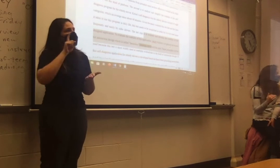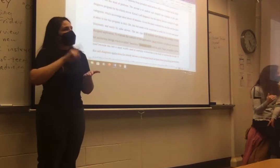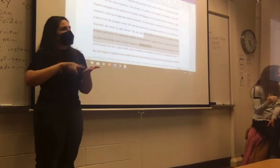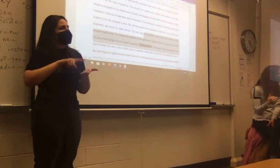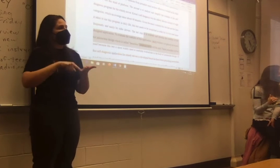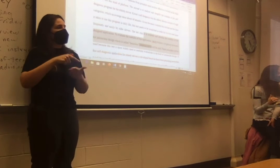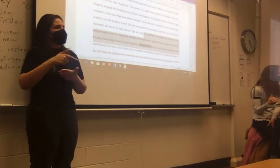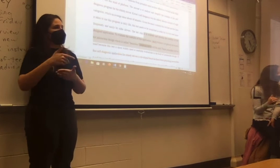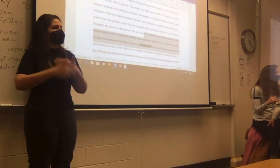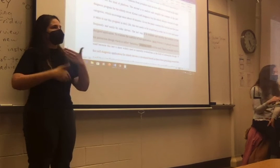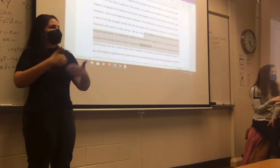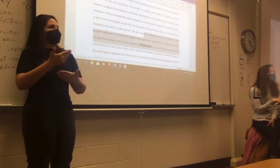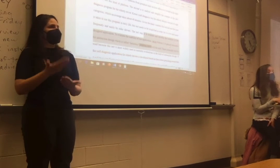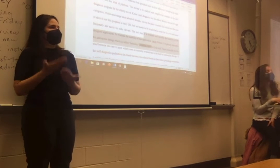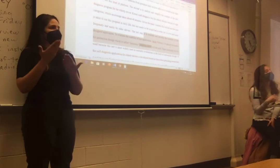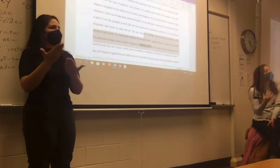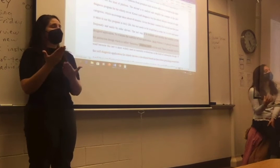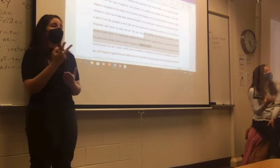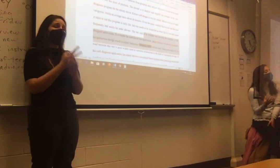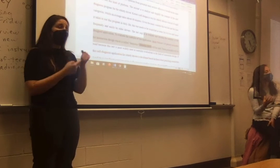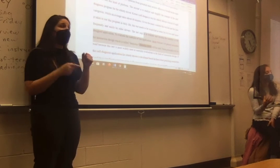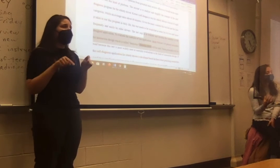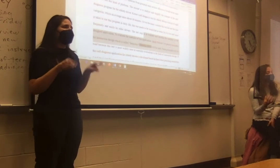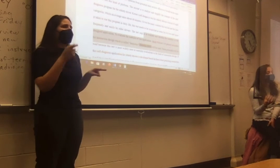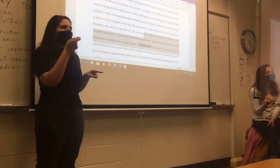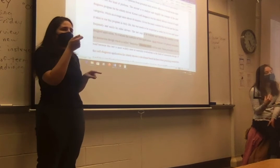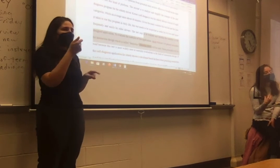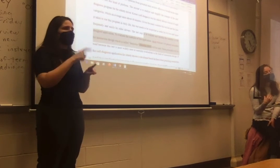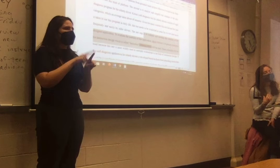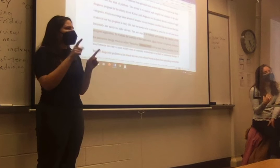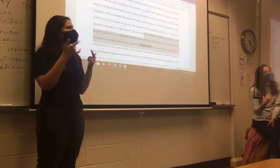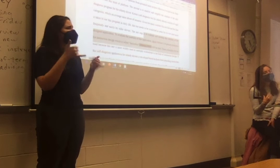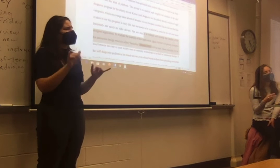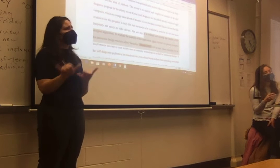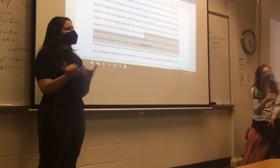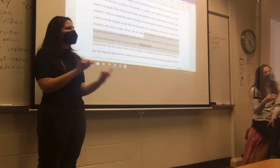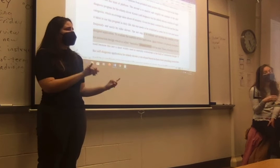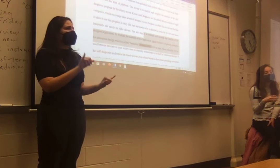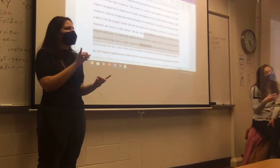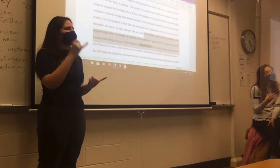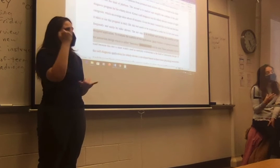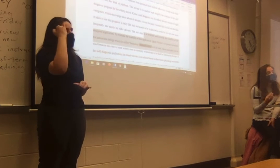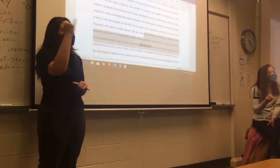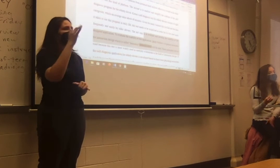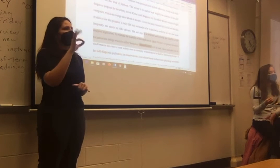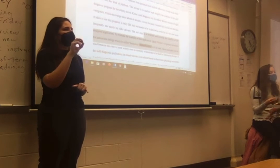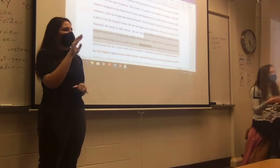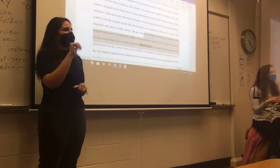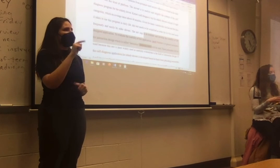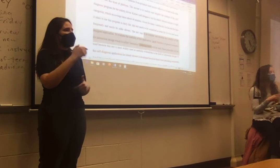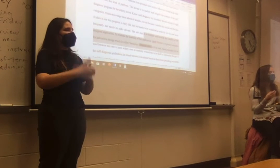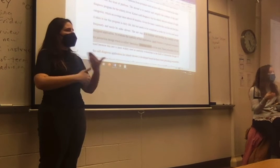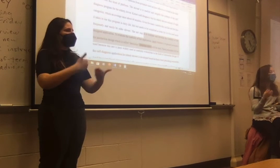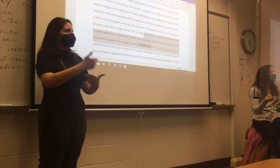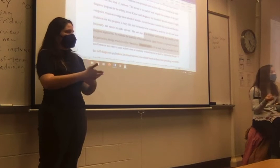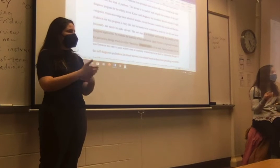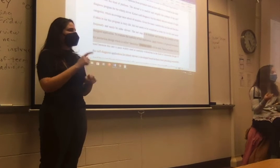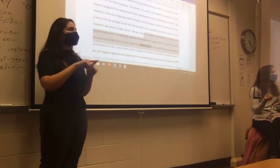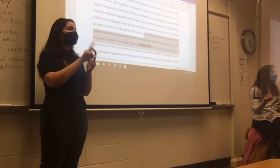same format, but because it's a design proposal, it just looks a little different. Usually you're talking about the effectiveness